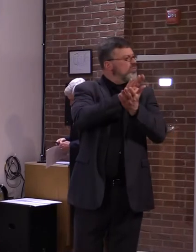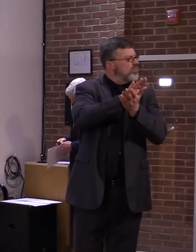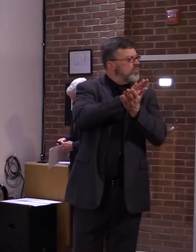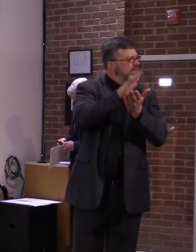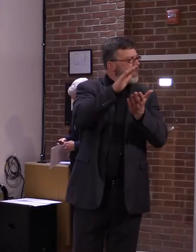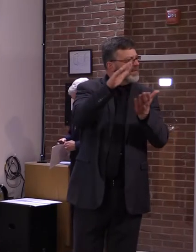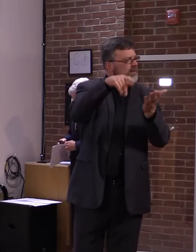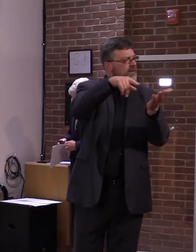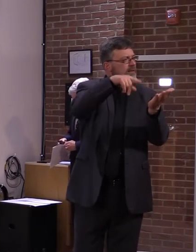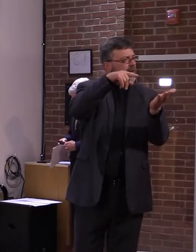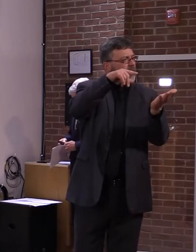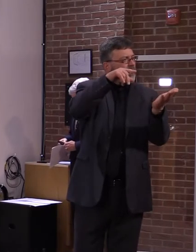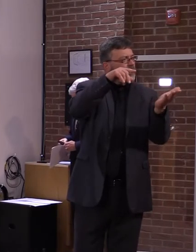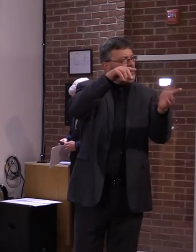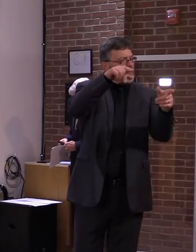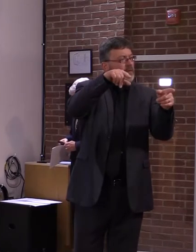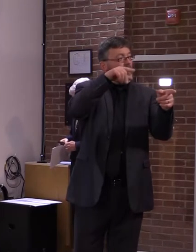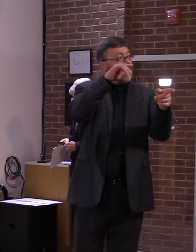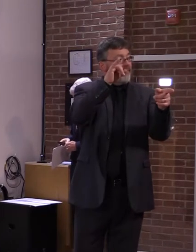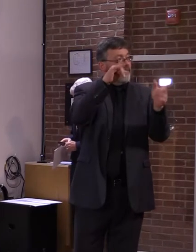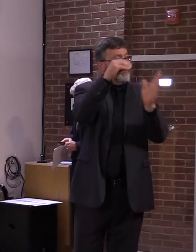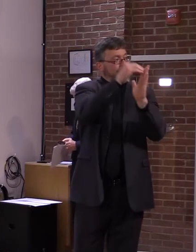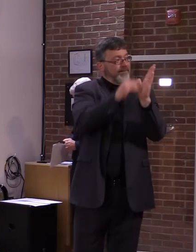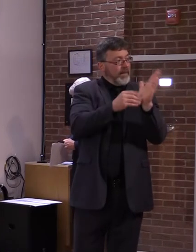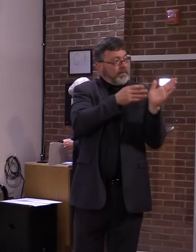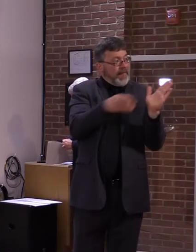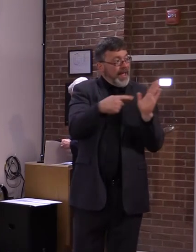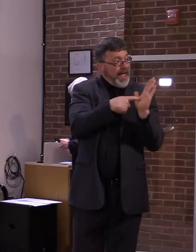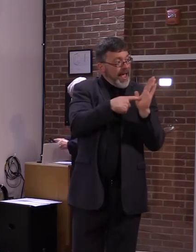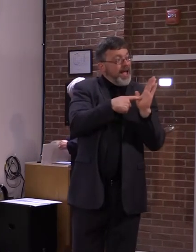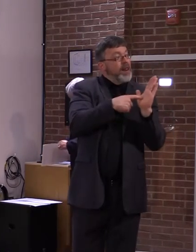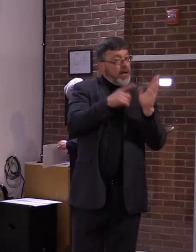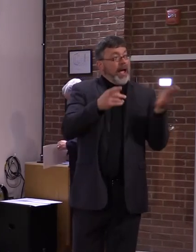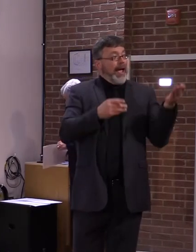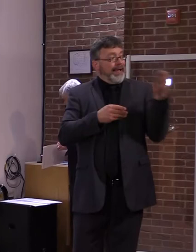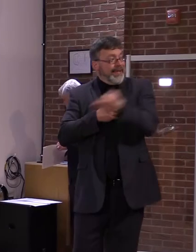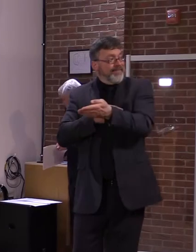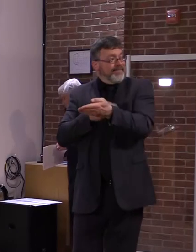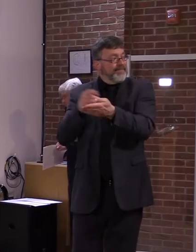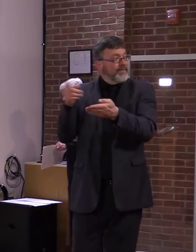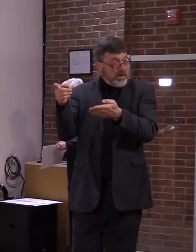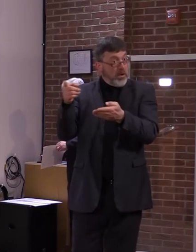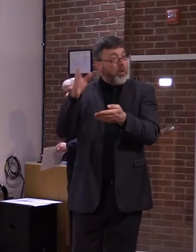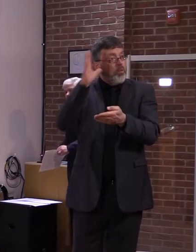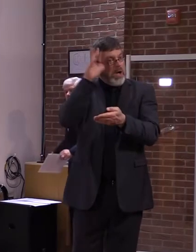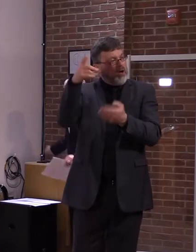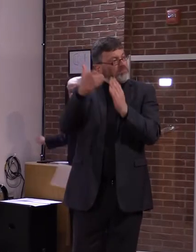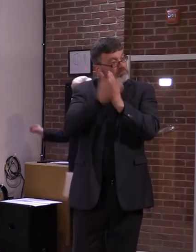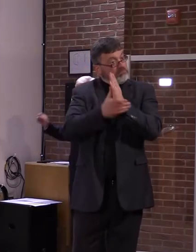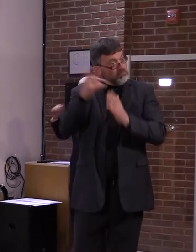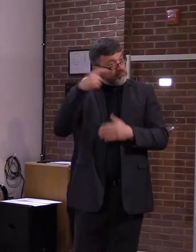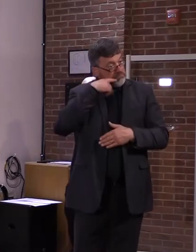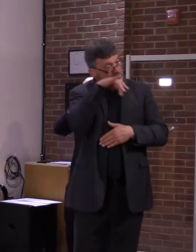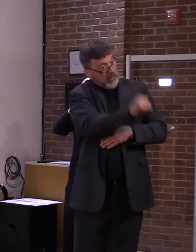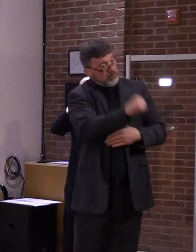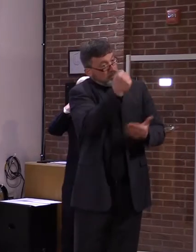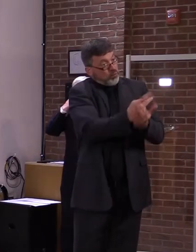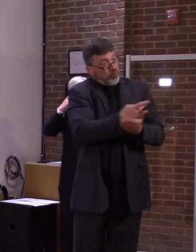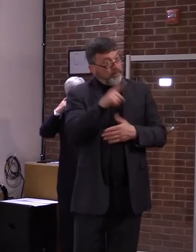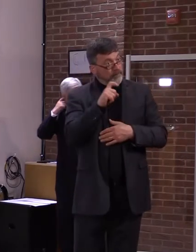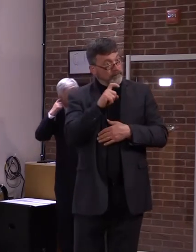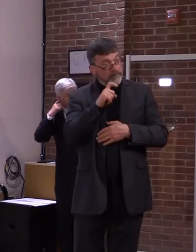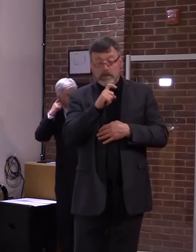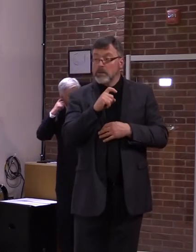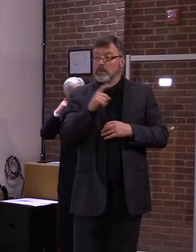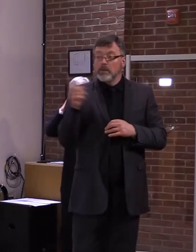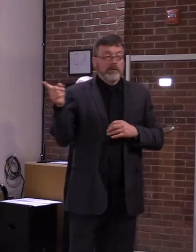lift the in-person attendance restriction for specific circumstances? I have some flexibility in our regulation to define